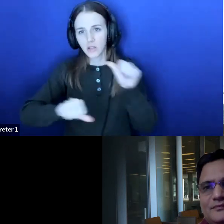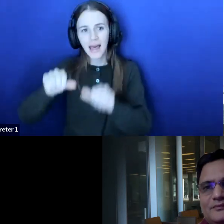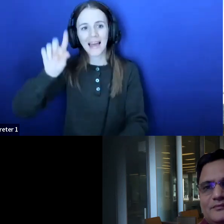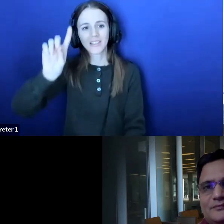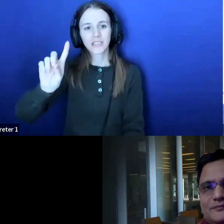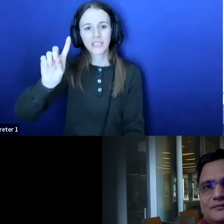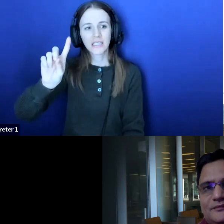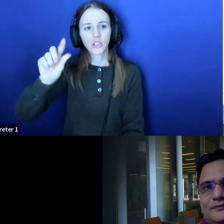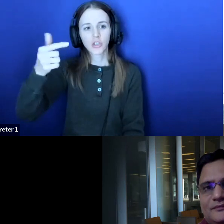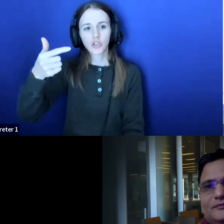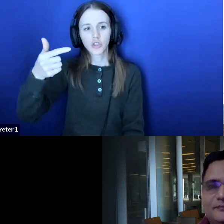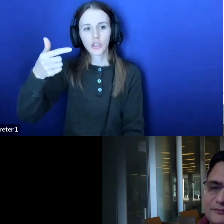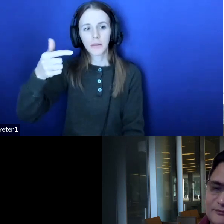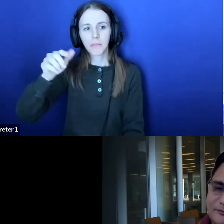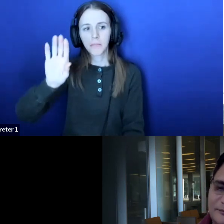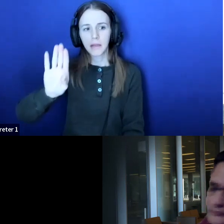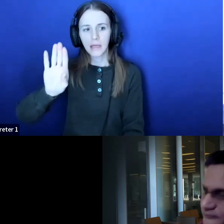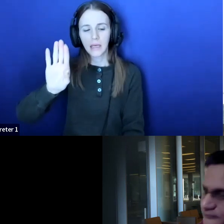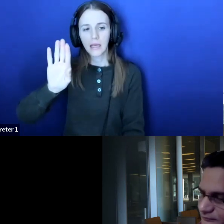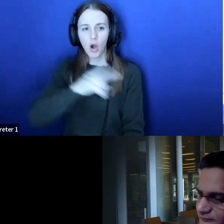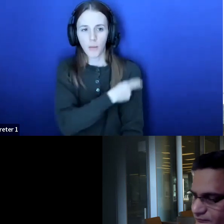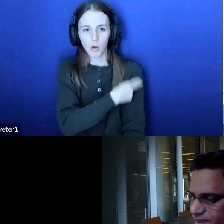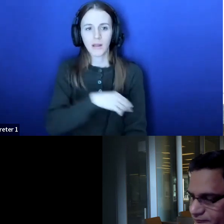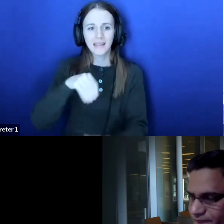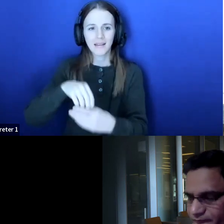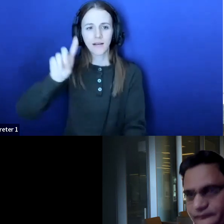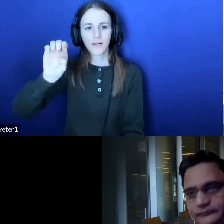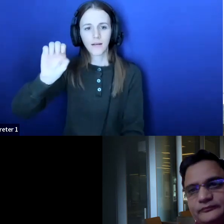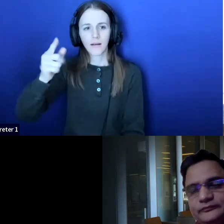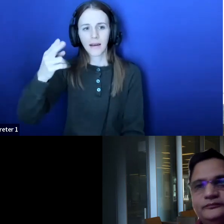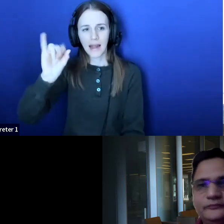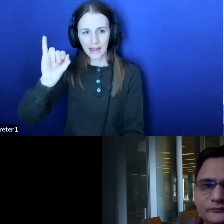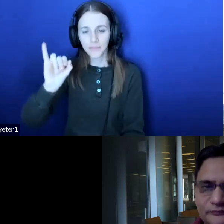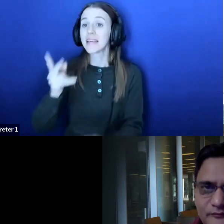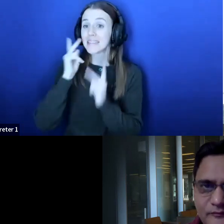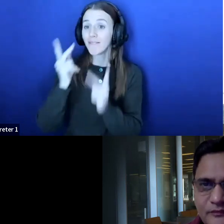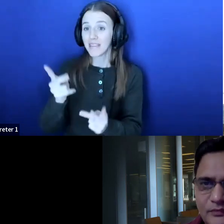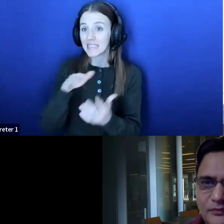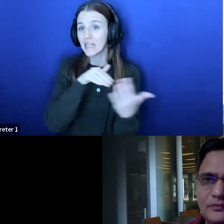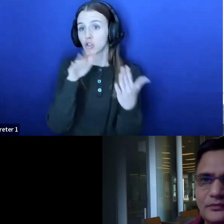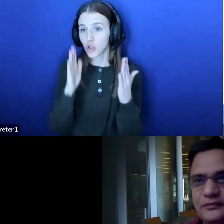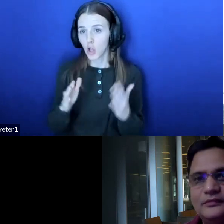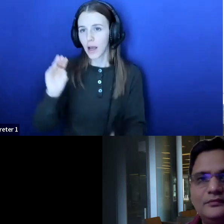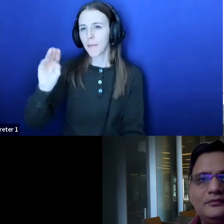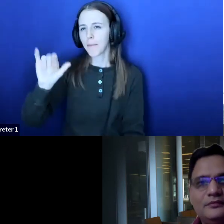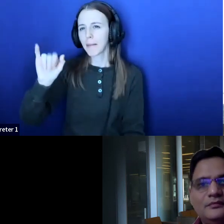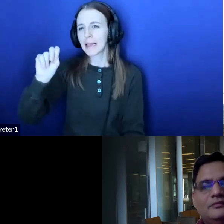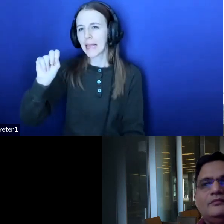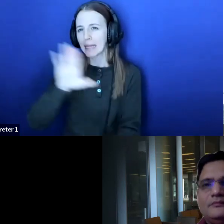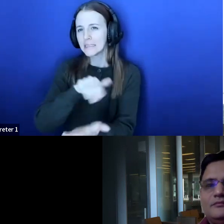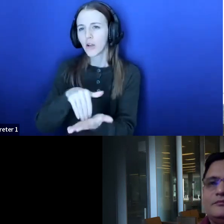Delhi. He is a Bucksbaum International Scholar and visiting scholar at the McLean Center for Clinical Medical Ethics